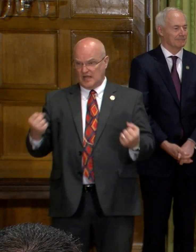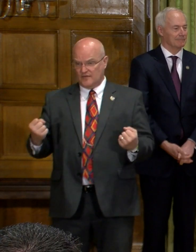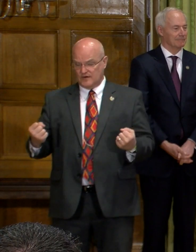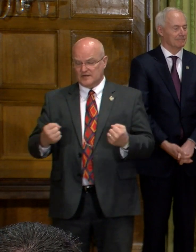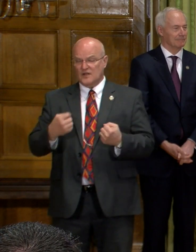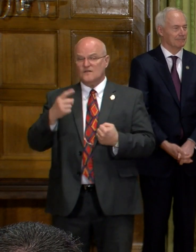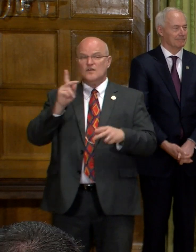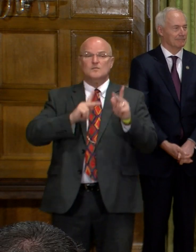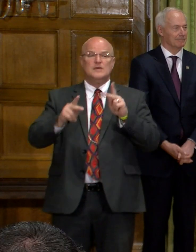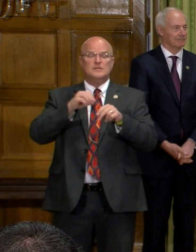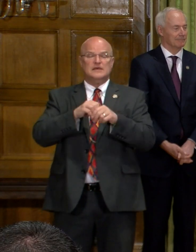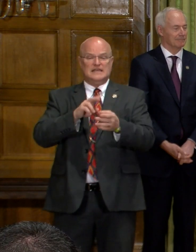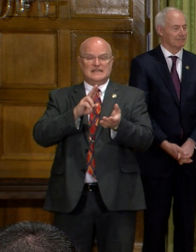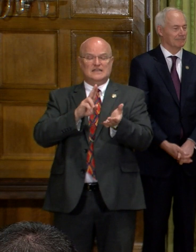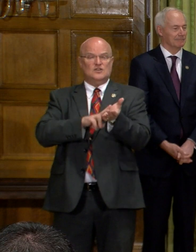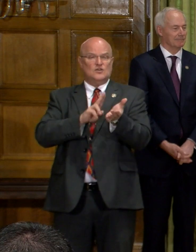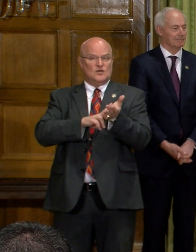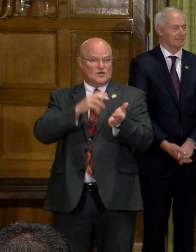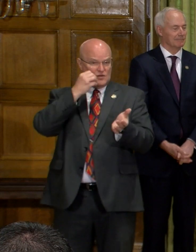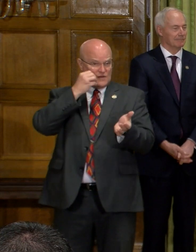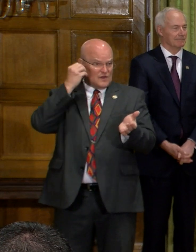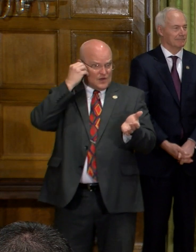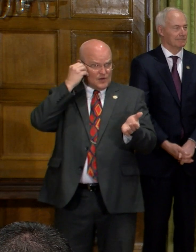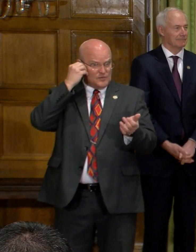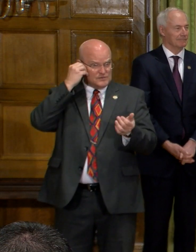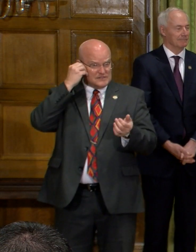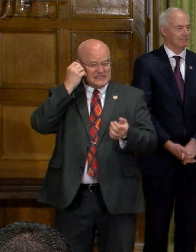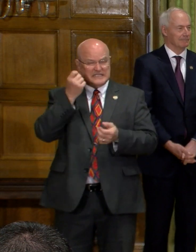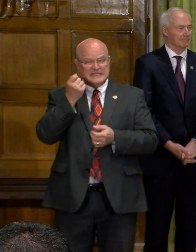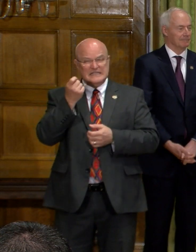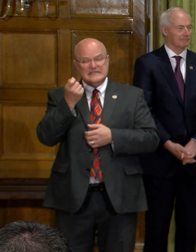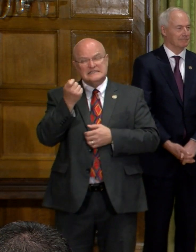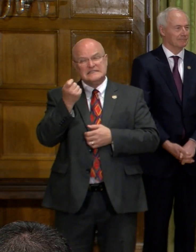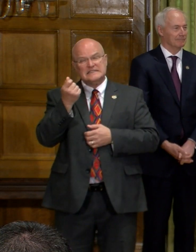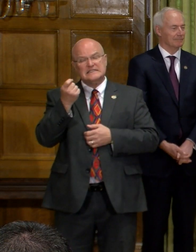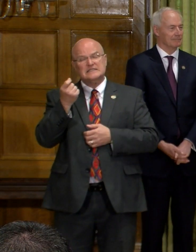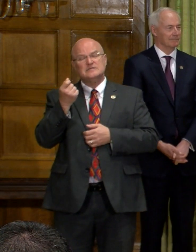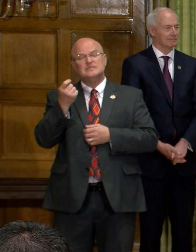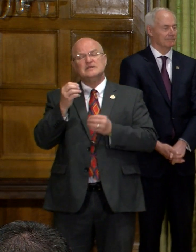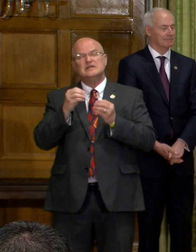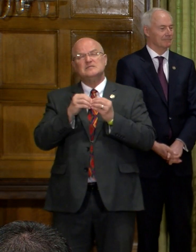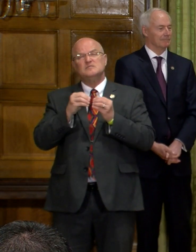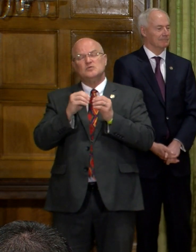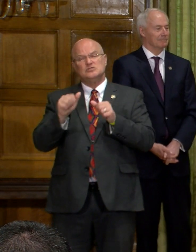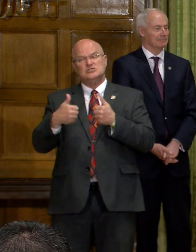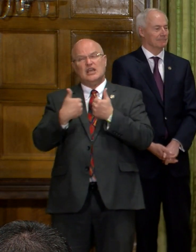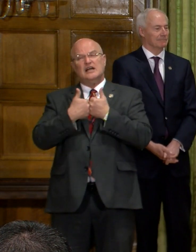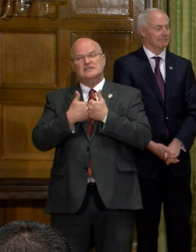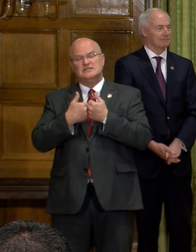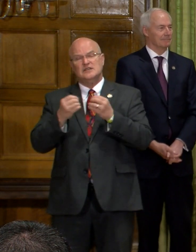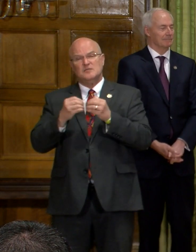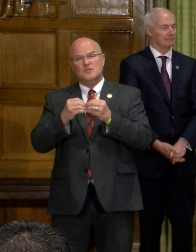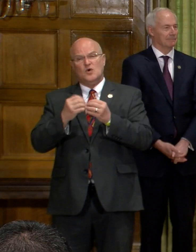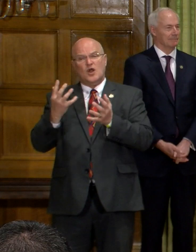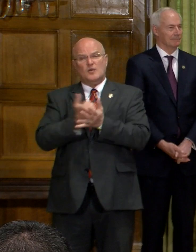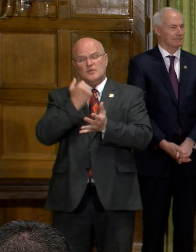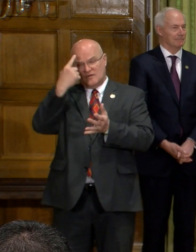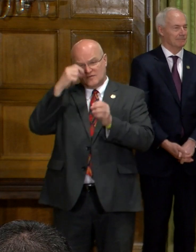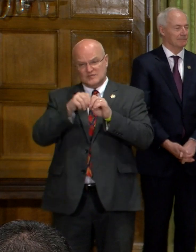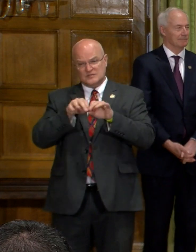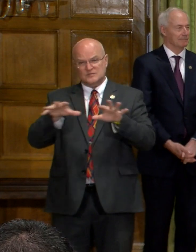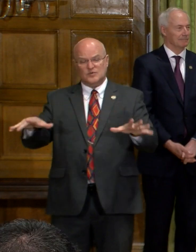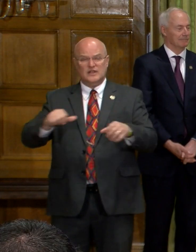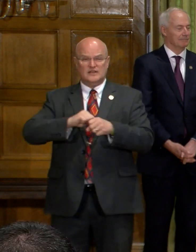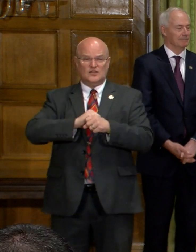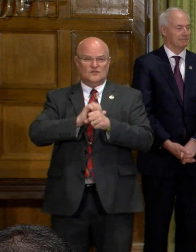recovered. For those who are in healthcare settings, it's a little bit more challenging. There's more opportunities for spread